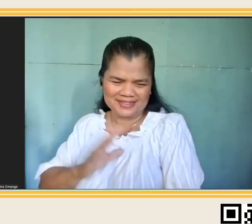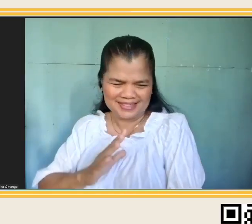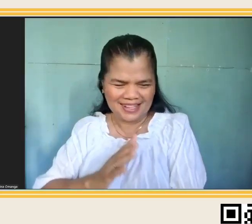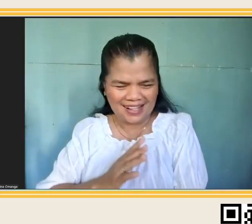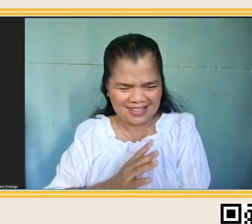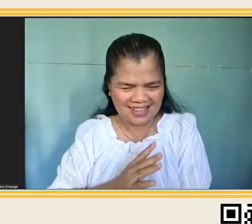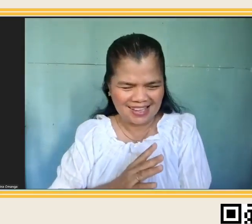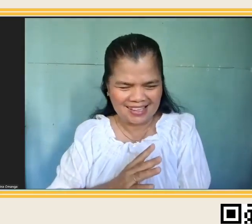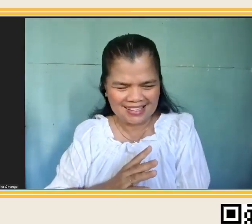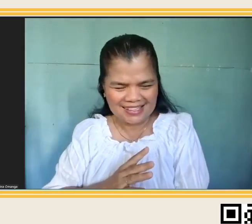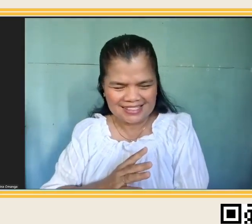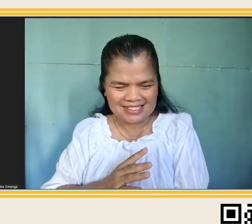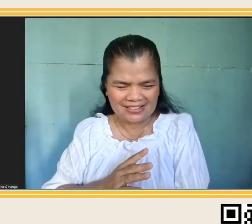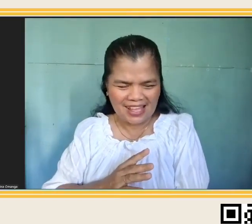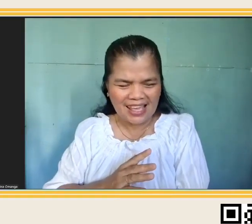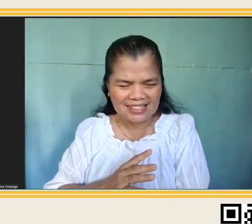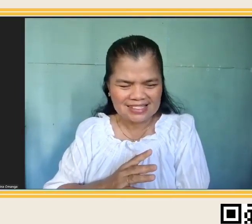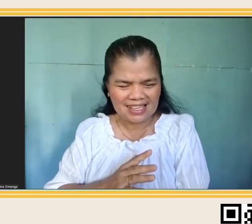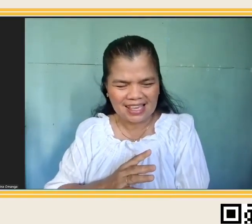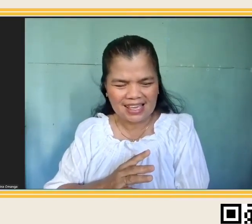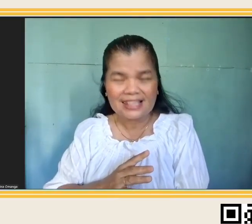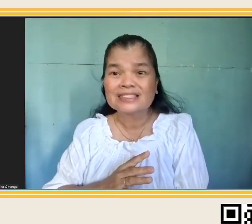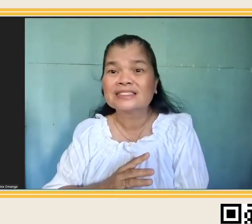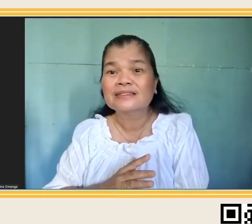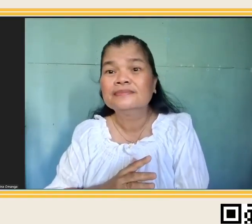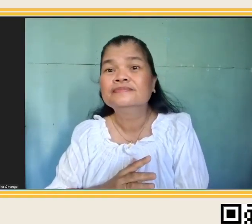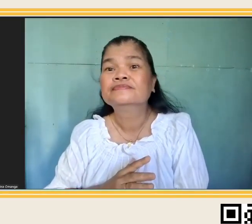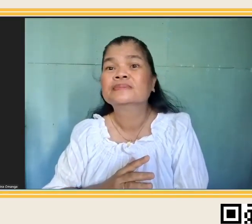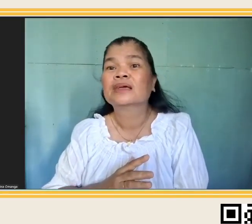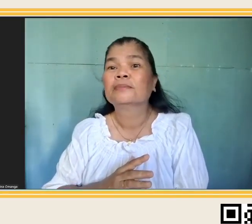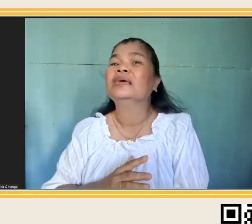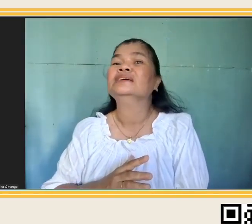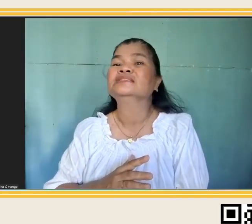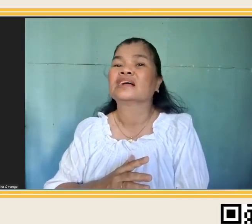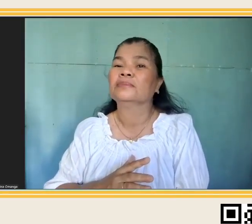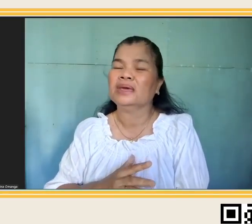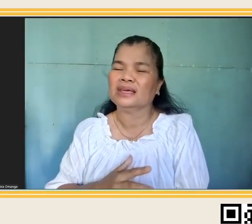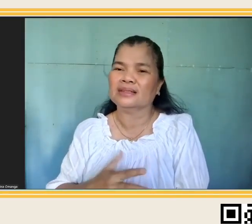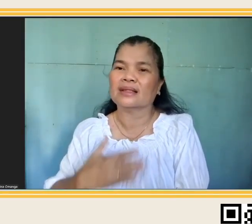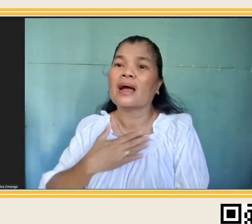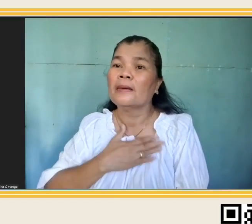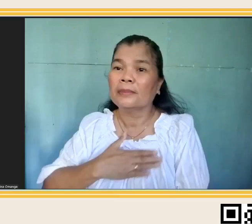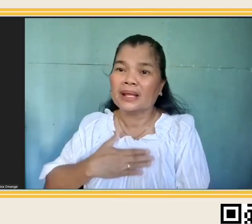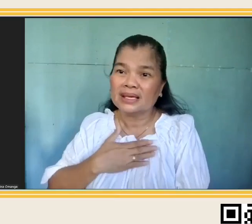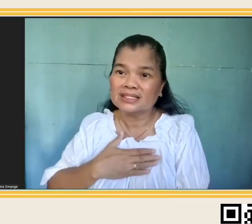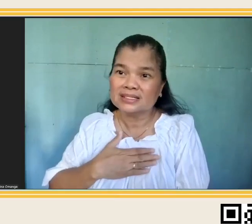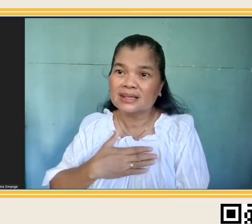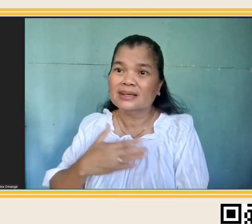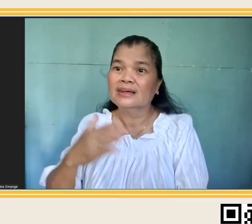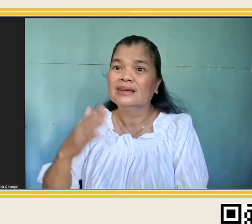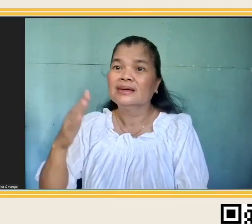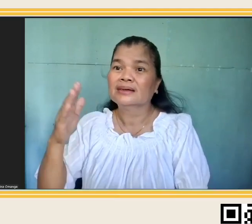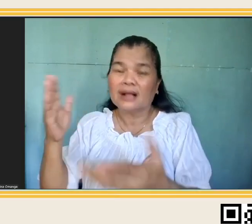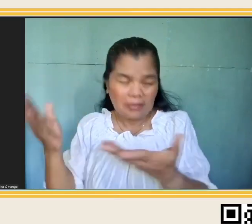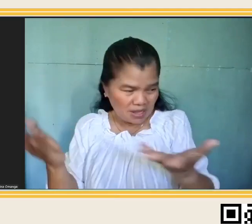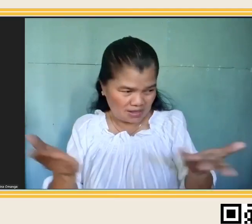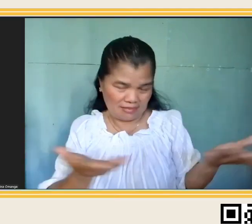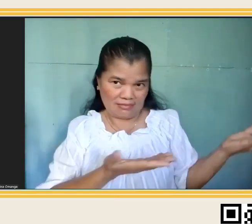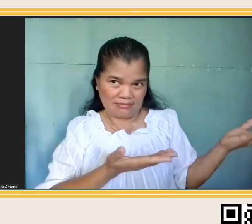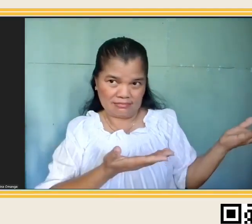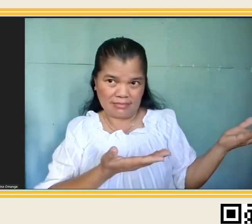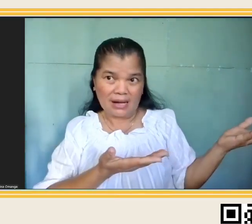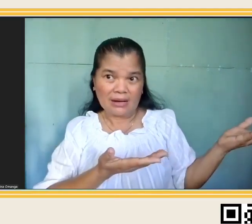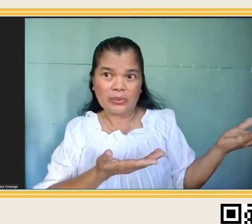fine. Okay. So next is please come in. Please come